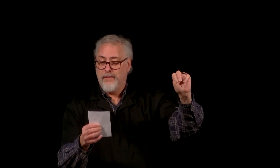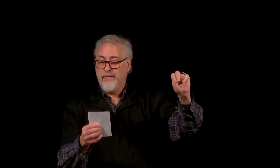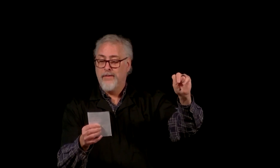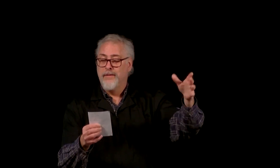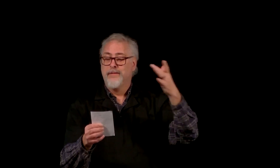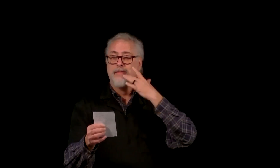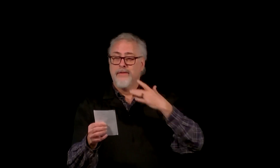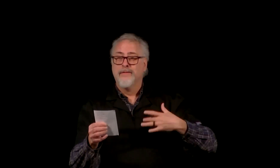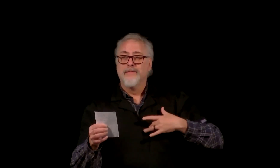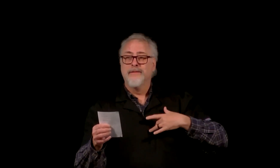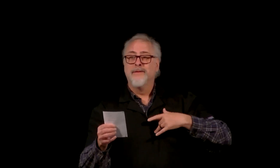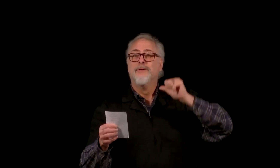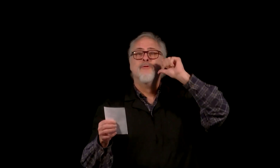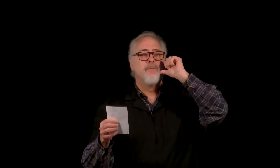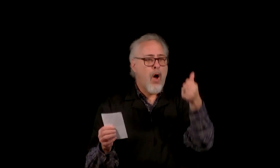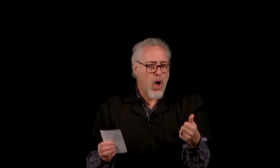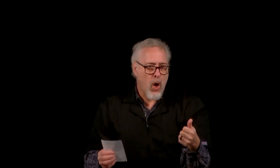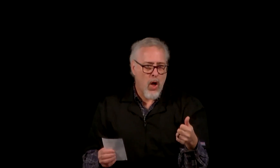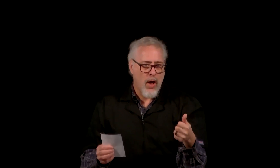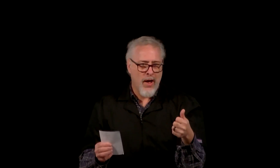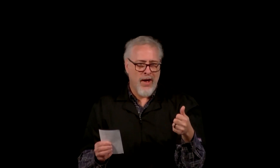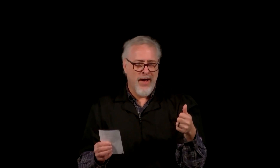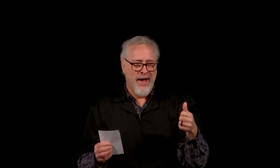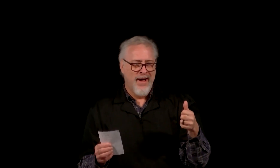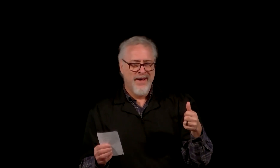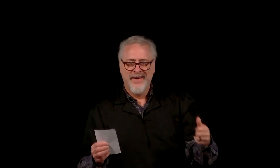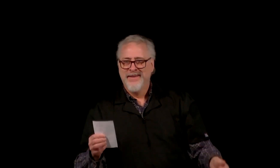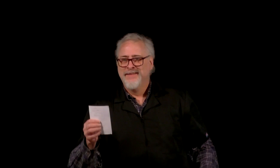Irvin. And his birthday will be tomorrow.